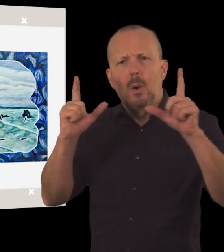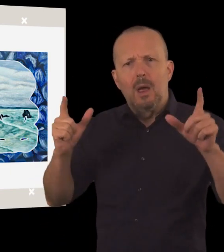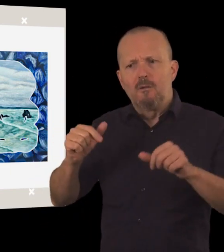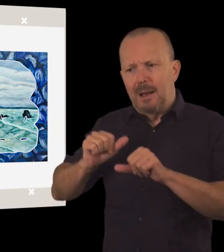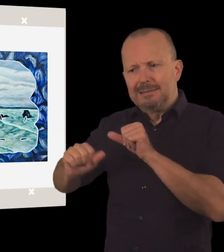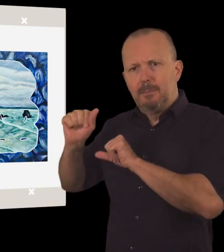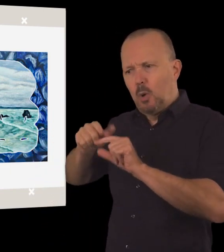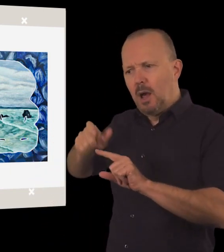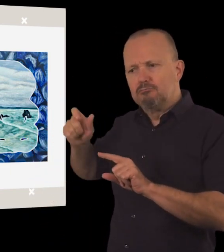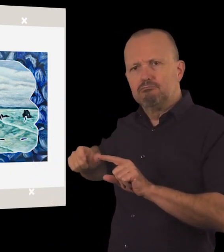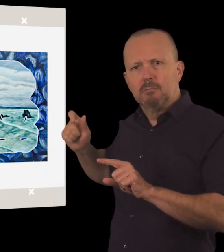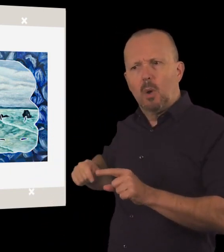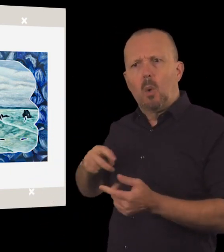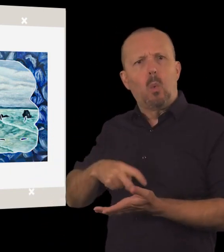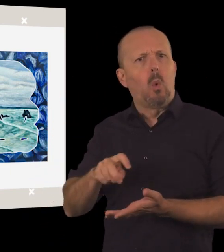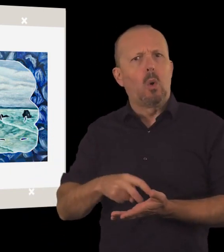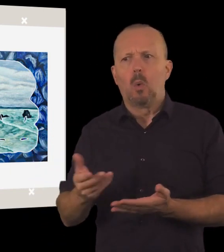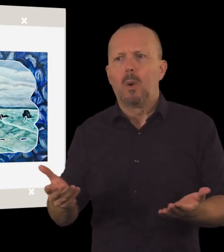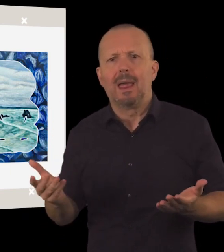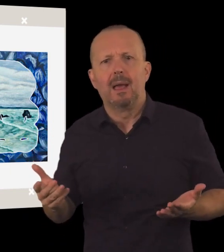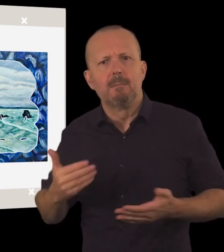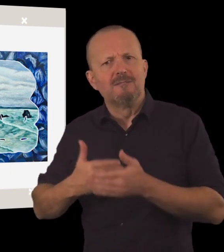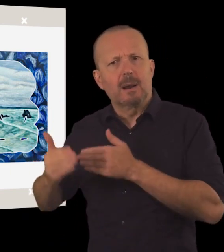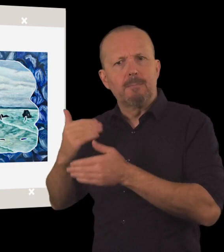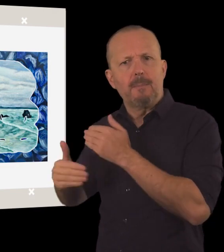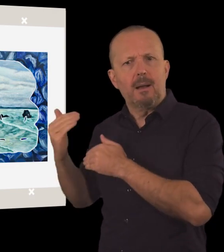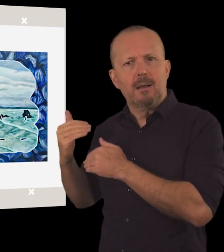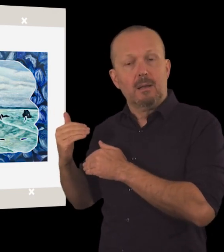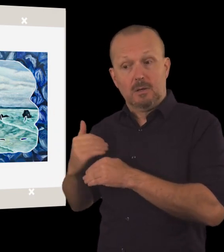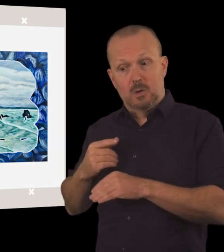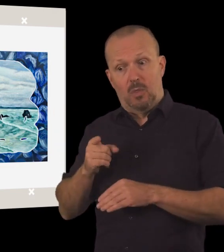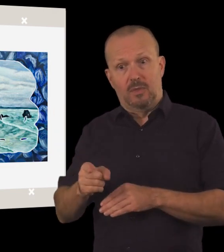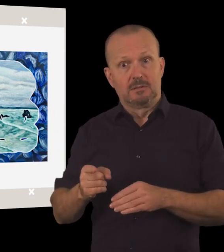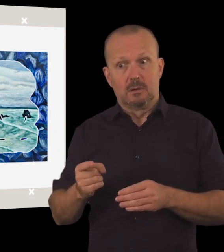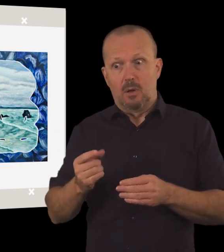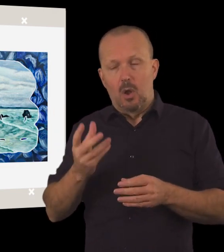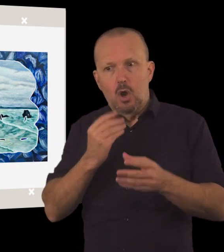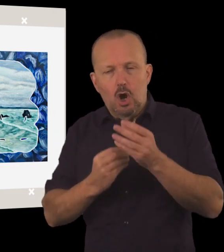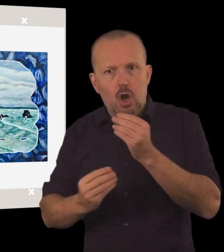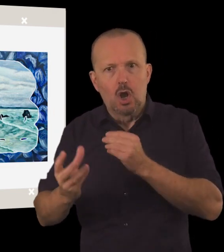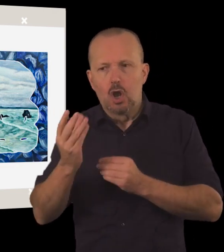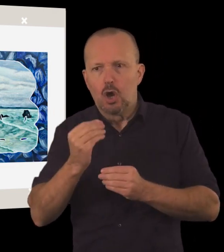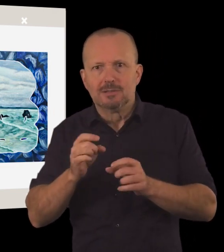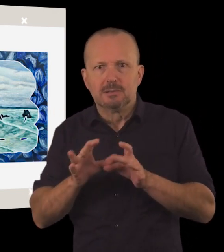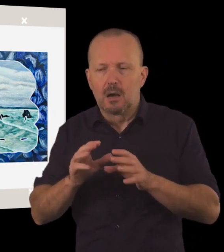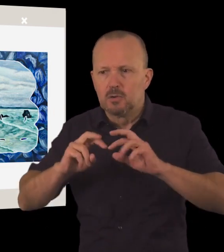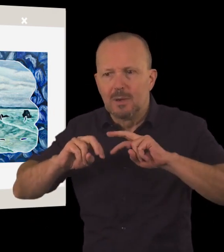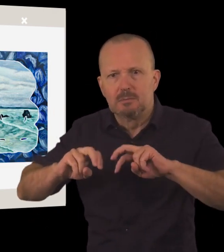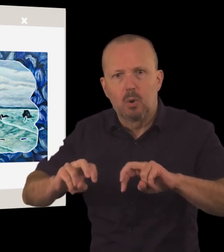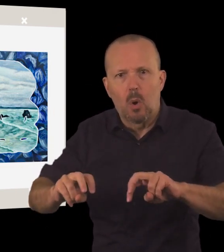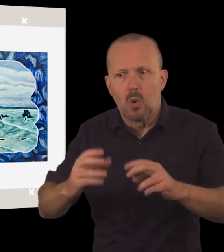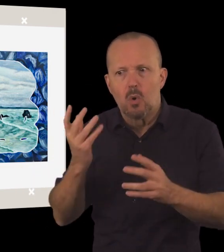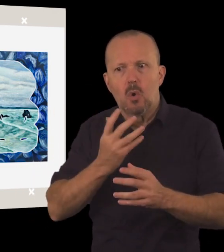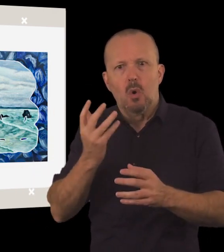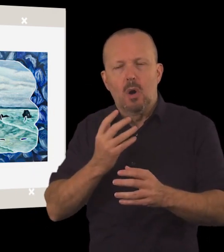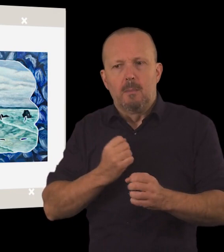my tipuna walked, my whakapapa, and by starting this journey, layers were created of connection and an